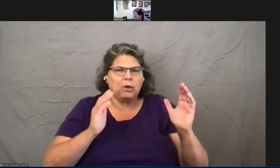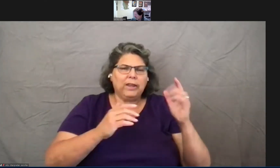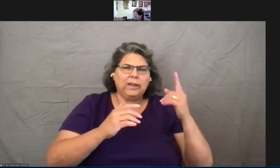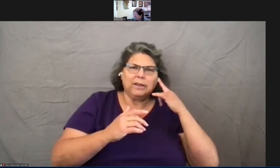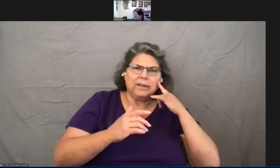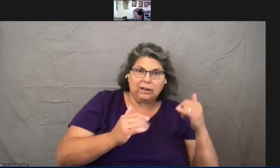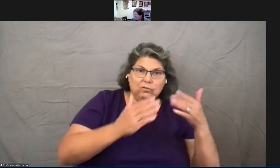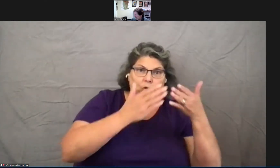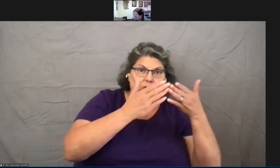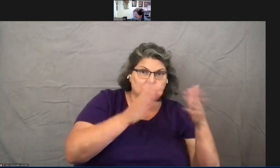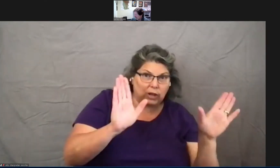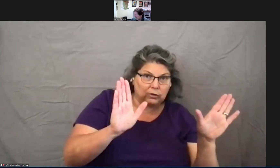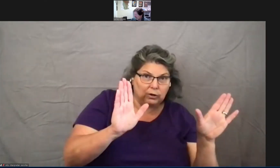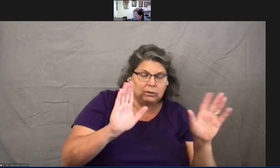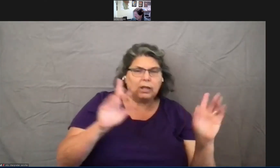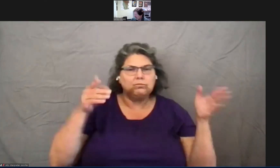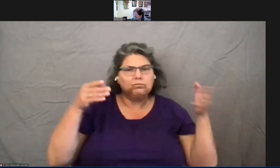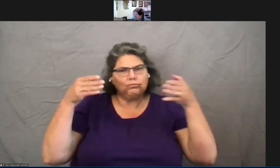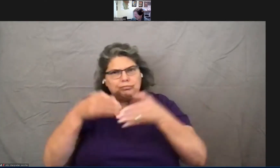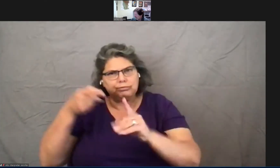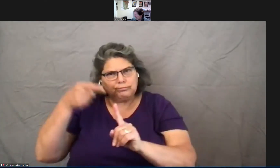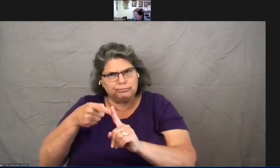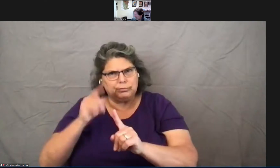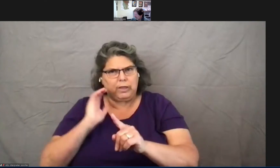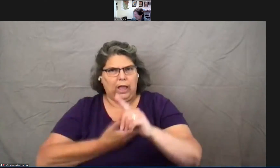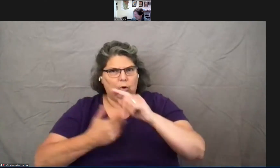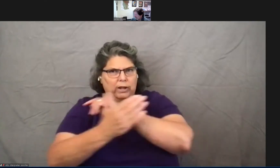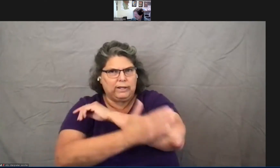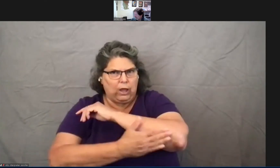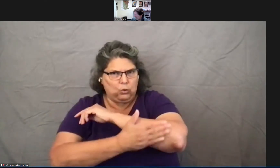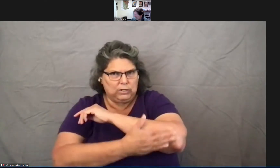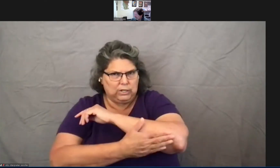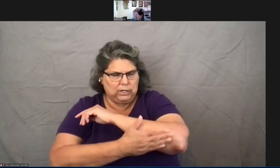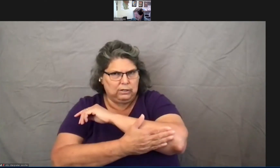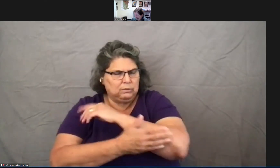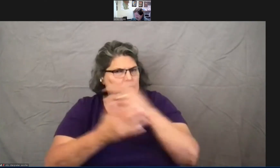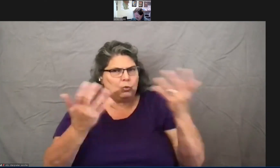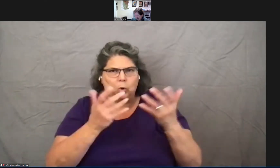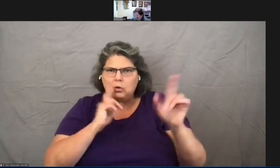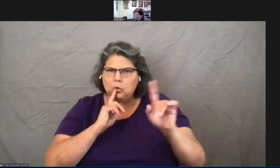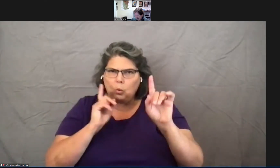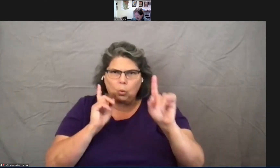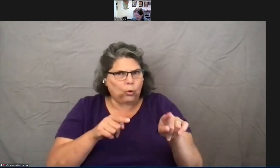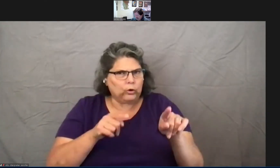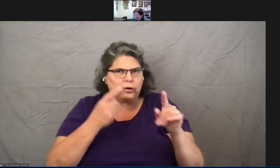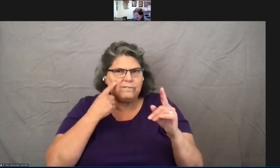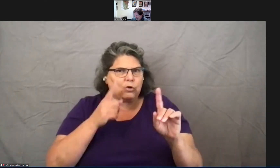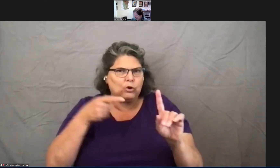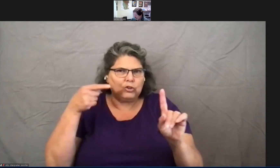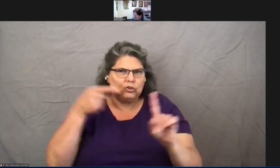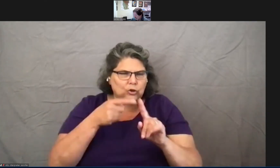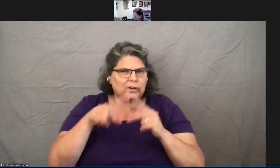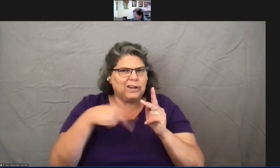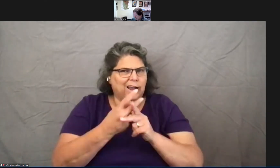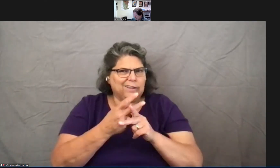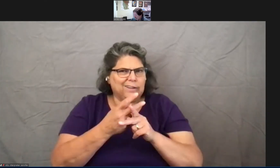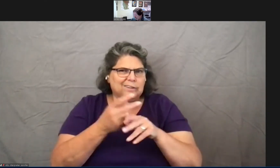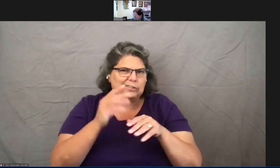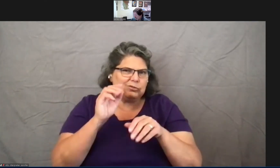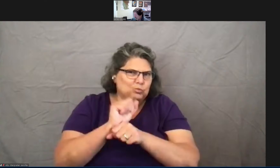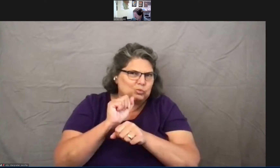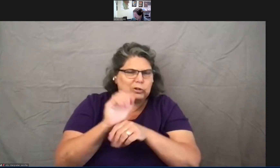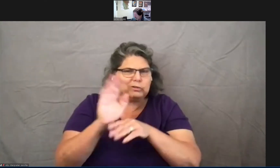the county level orders around certain industries or specific groups